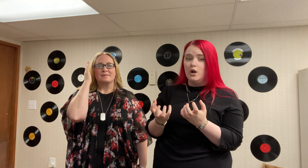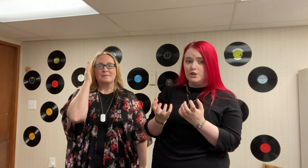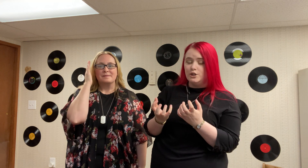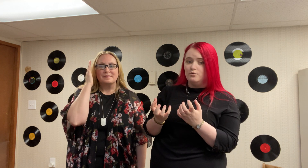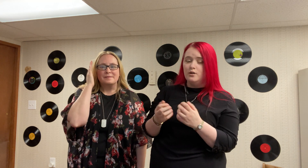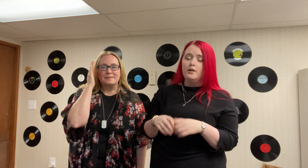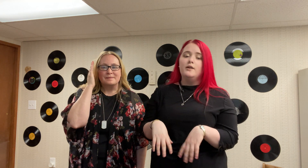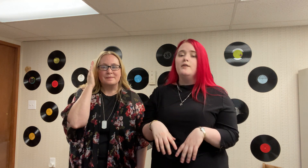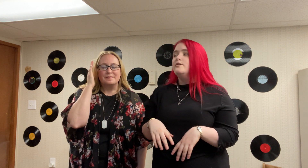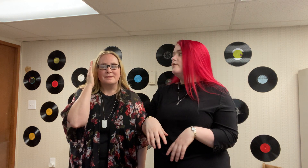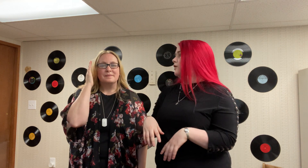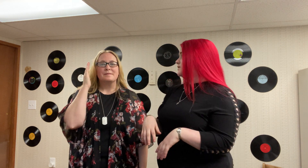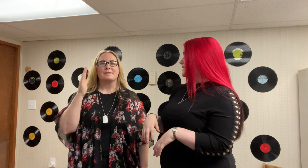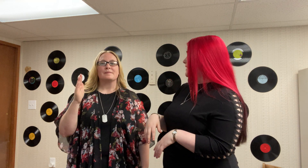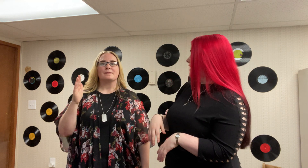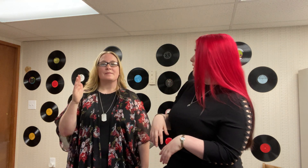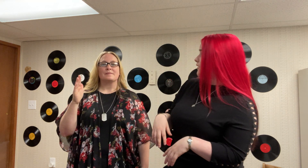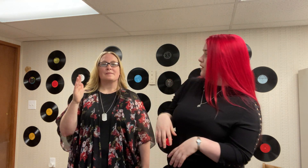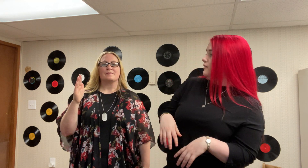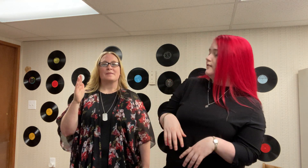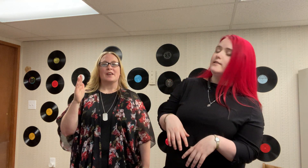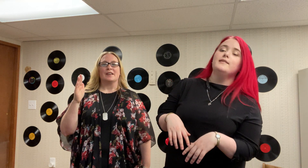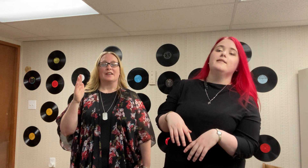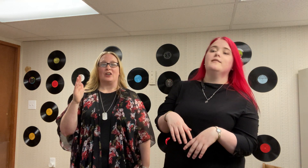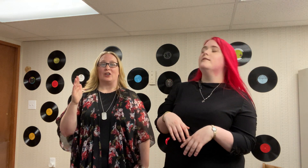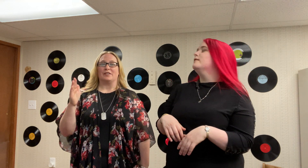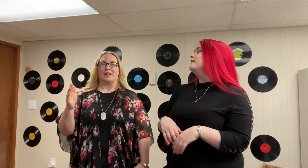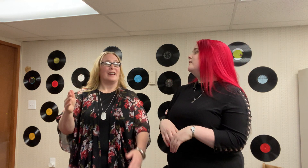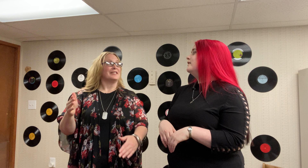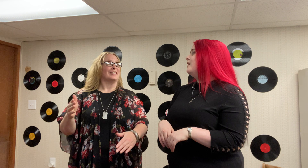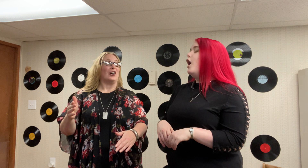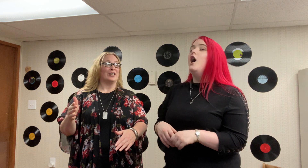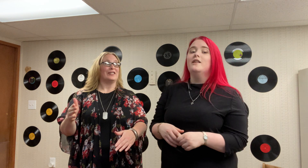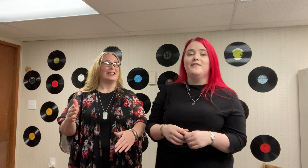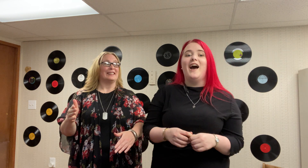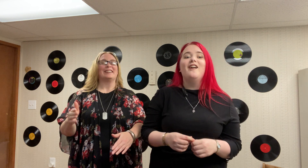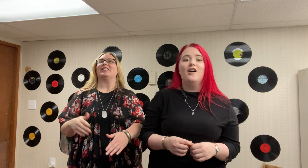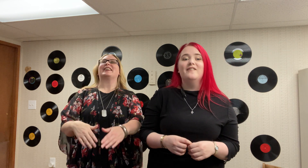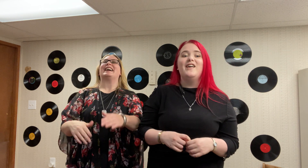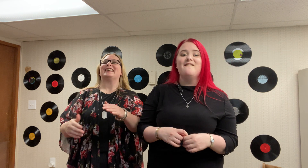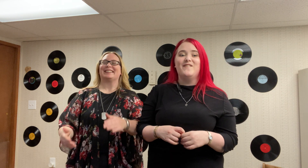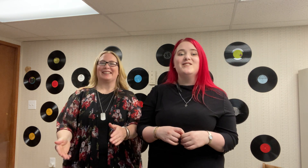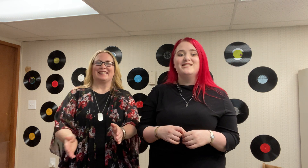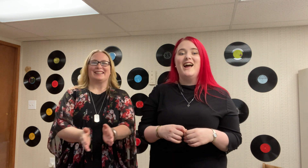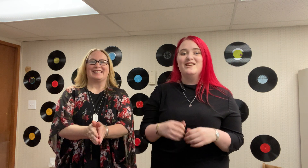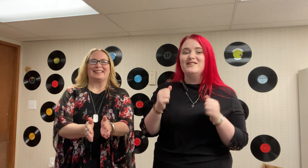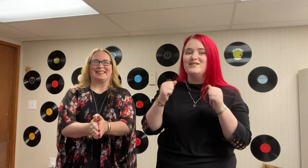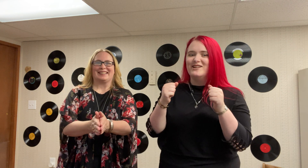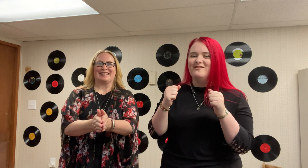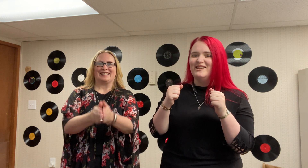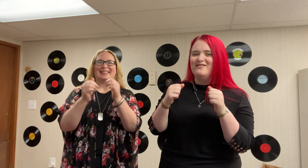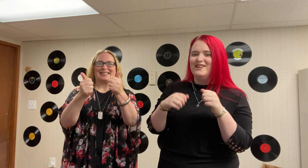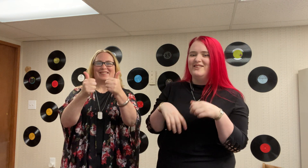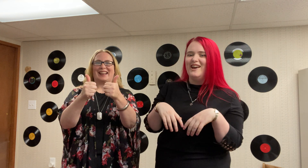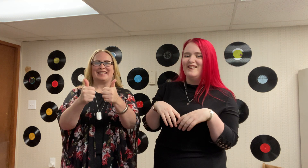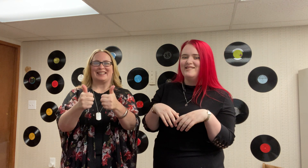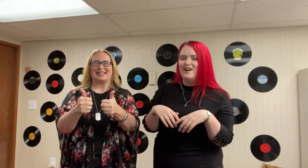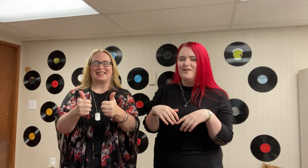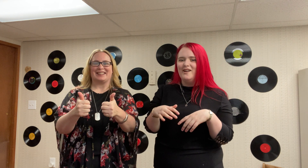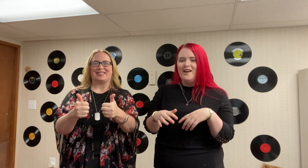to. So together, All of that. all of it? that, all of Okay. that first line. You can do it. I believe in you. We Okay, got this. so